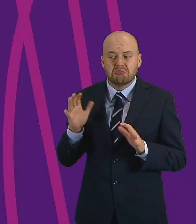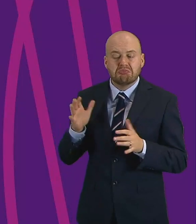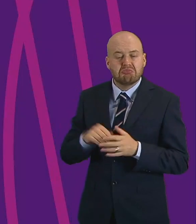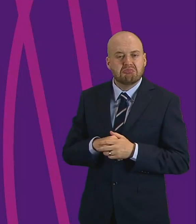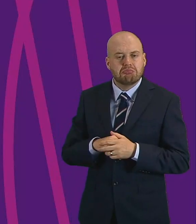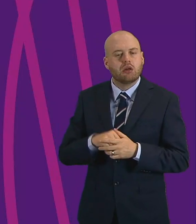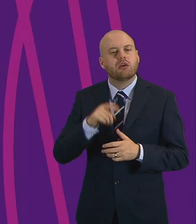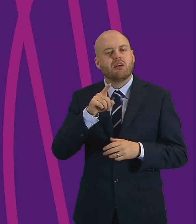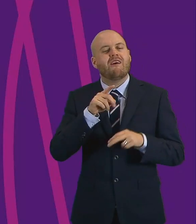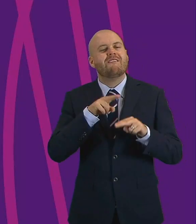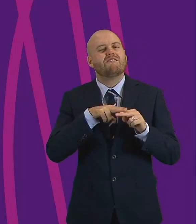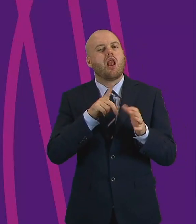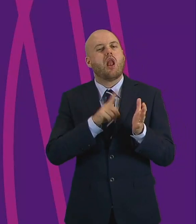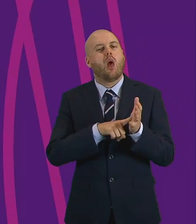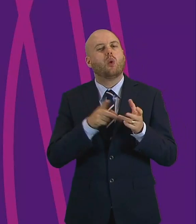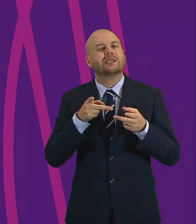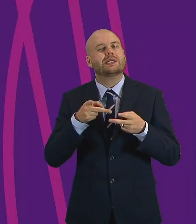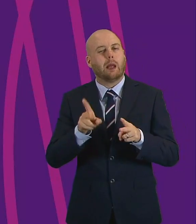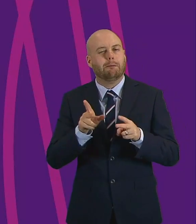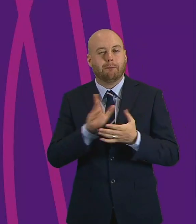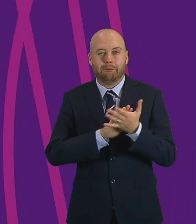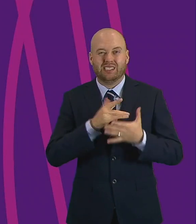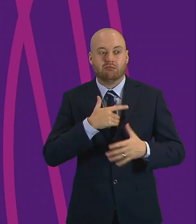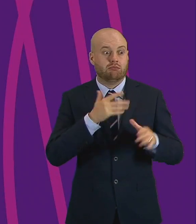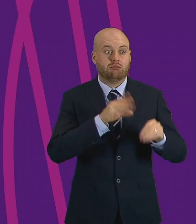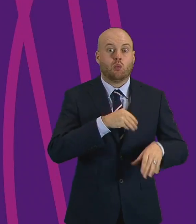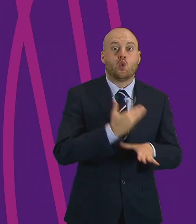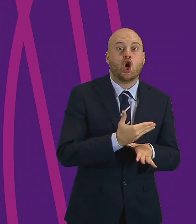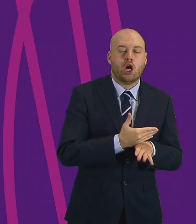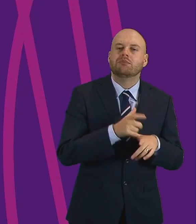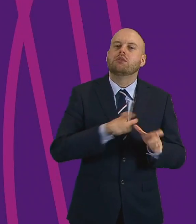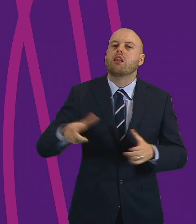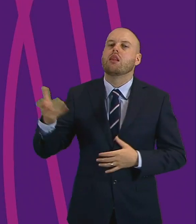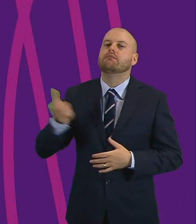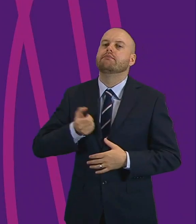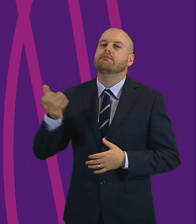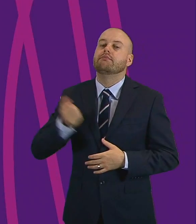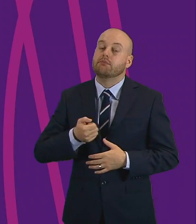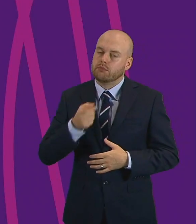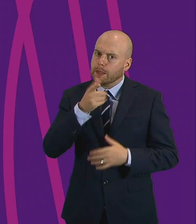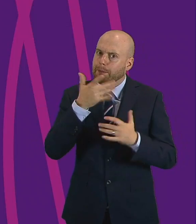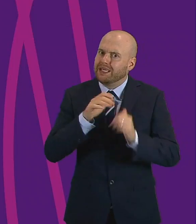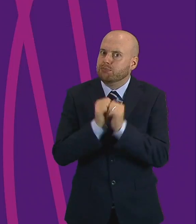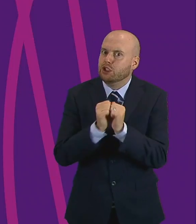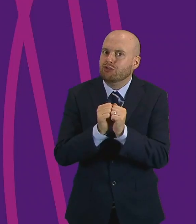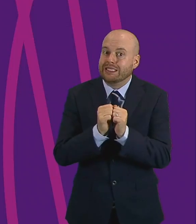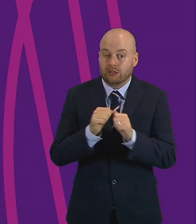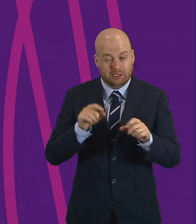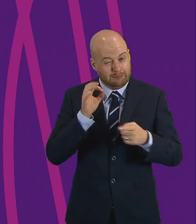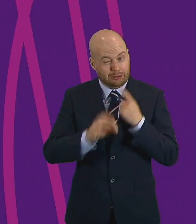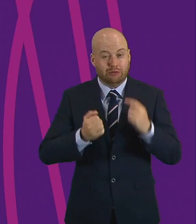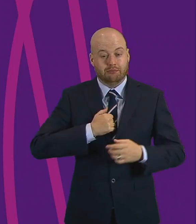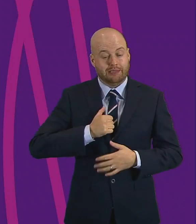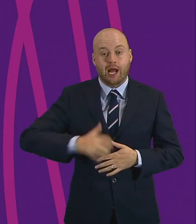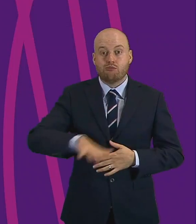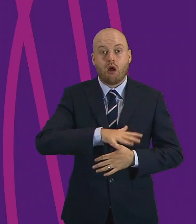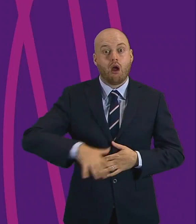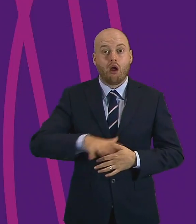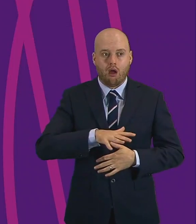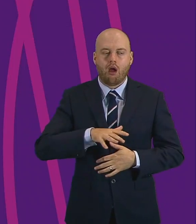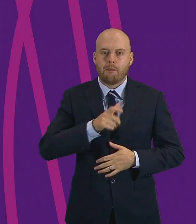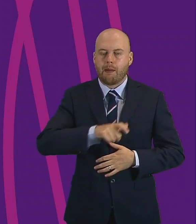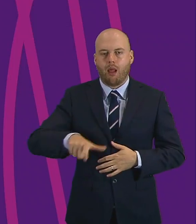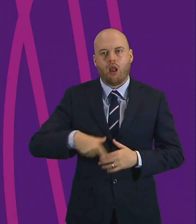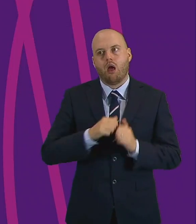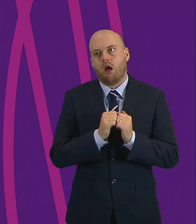appreciated by both businesses and individual staff within my constituency. Other business support was put in place quickly, and